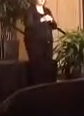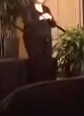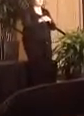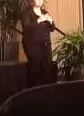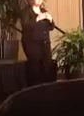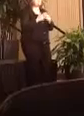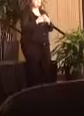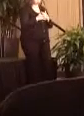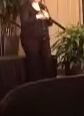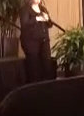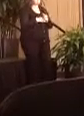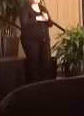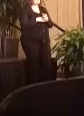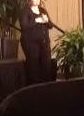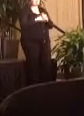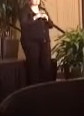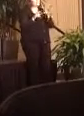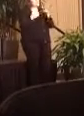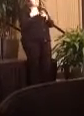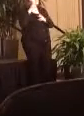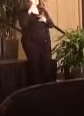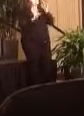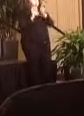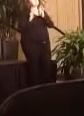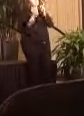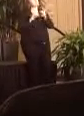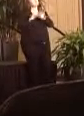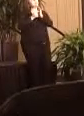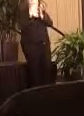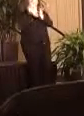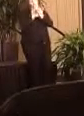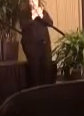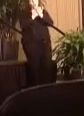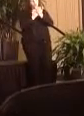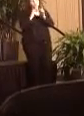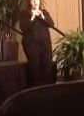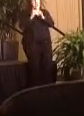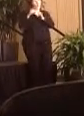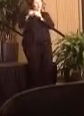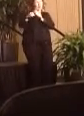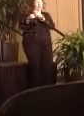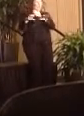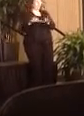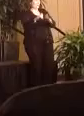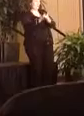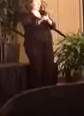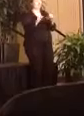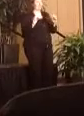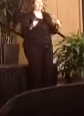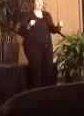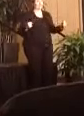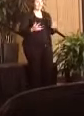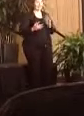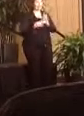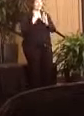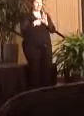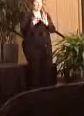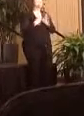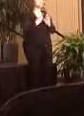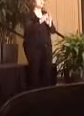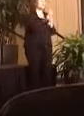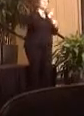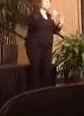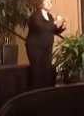people they're well-intentioned, and how they go about those intentions is a little bit scary at times. There certainly are stories we can talk